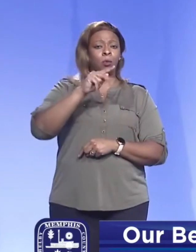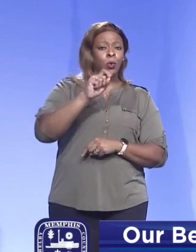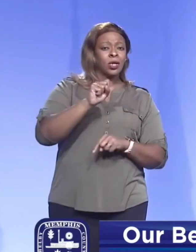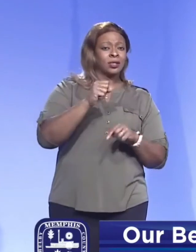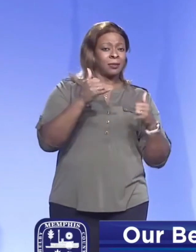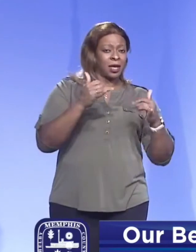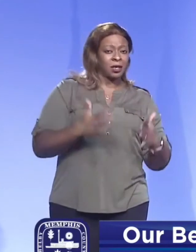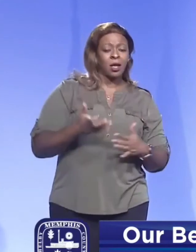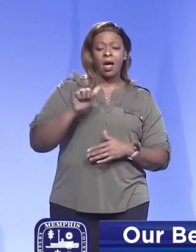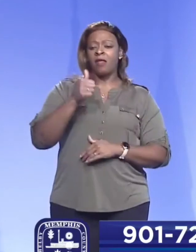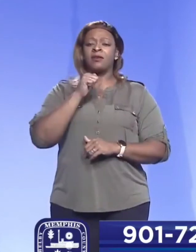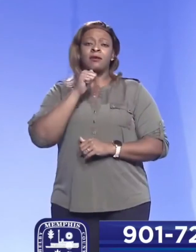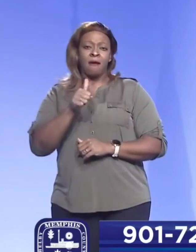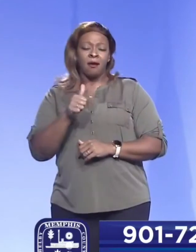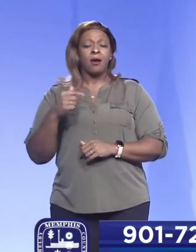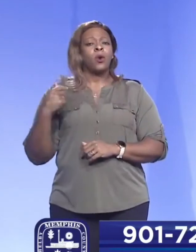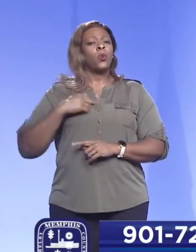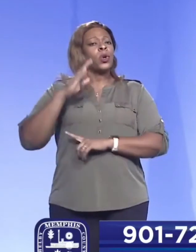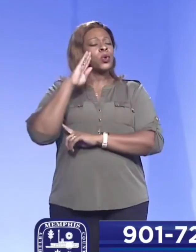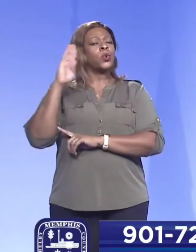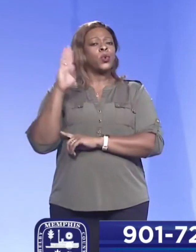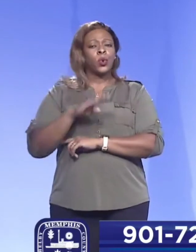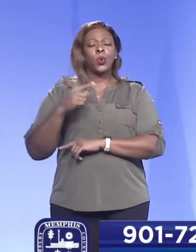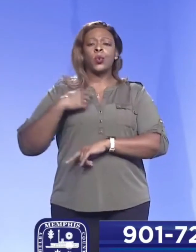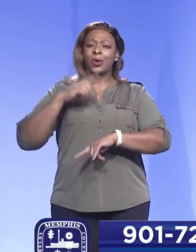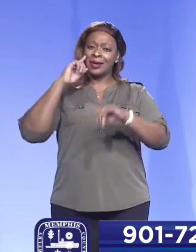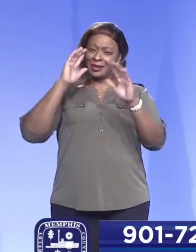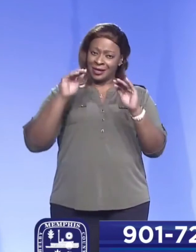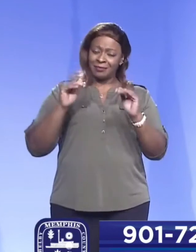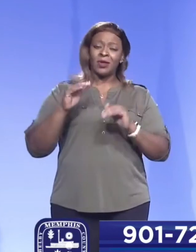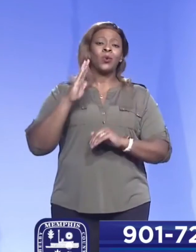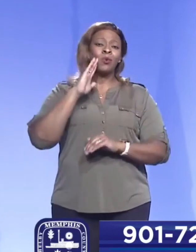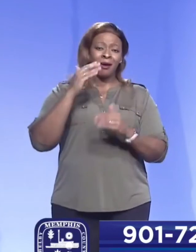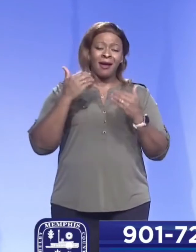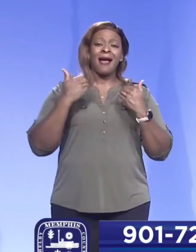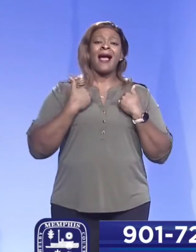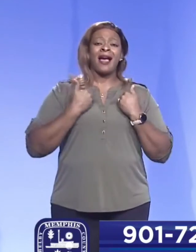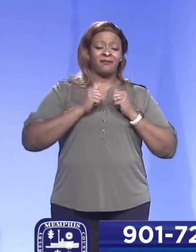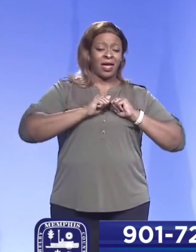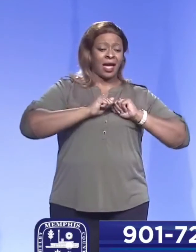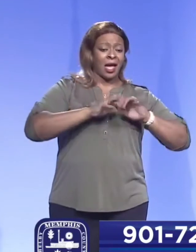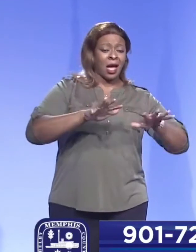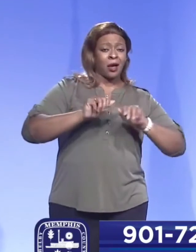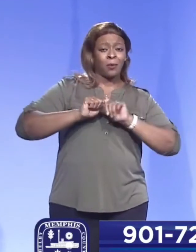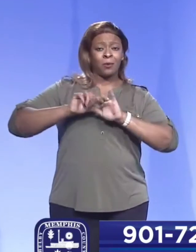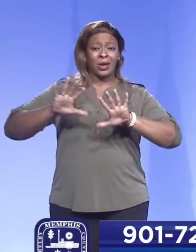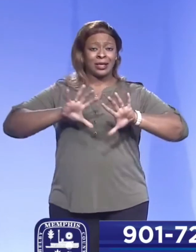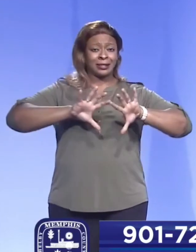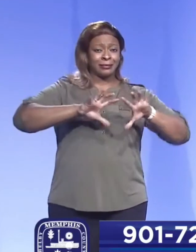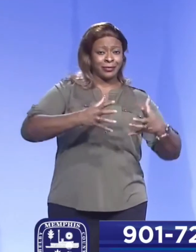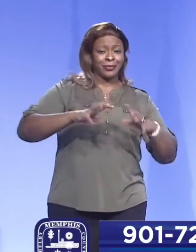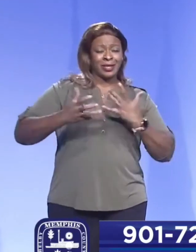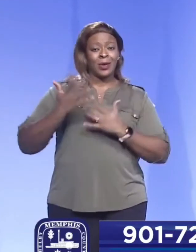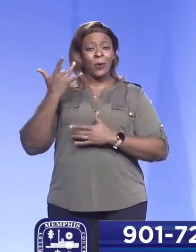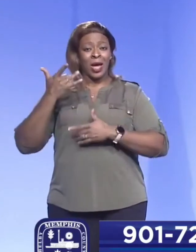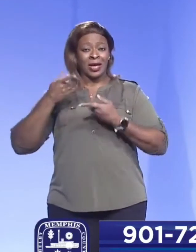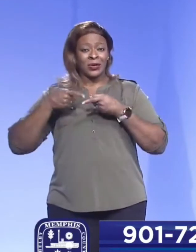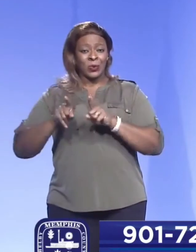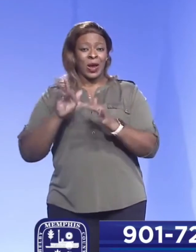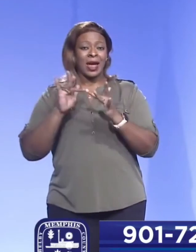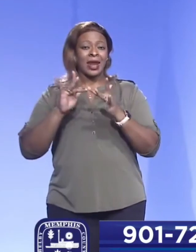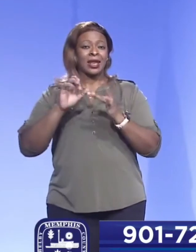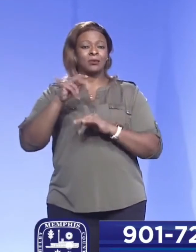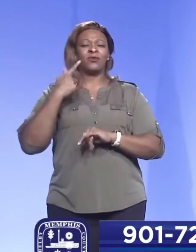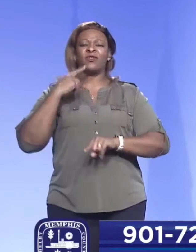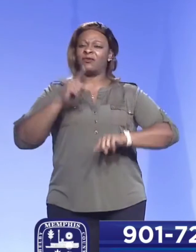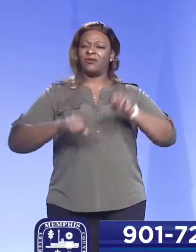not. What we do know is that we anticipate that there will be outbreaks related to contact sports, and that's for a